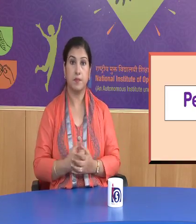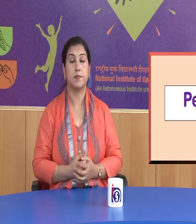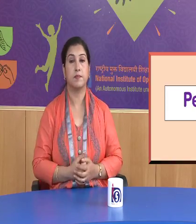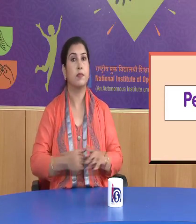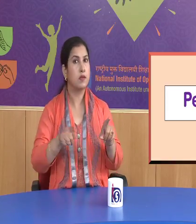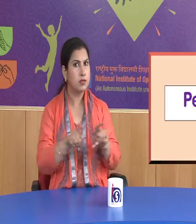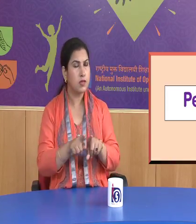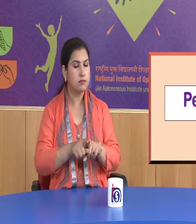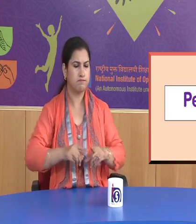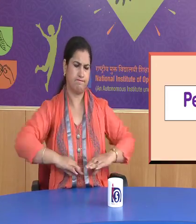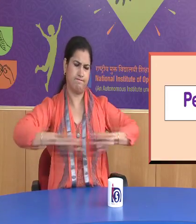and satisfied,